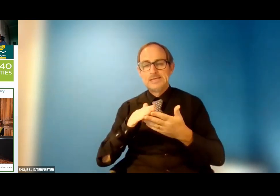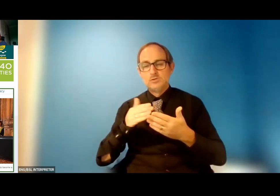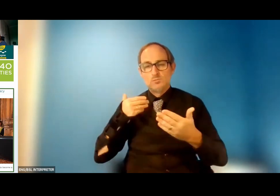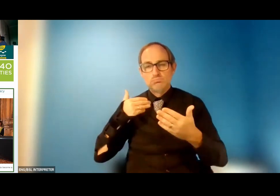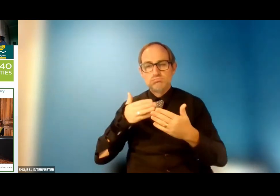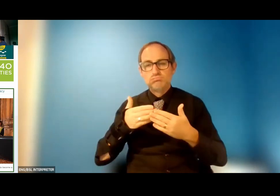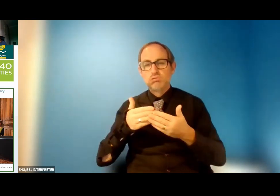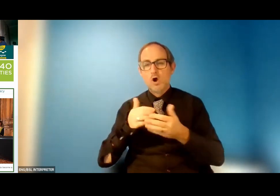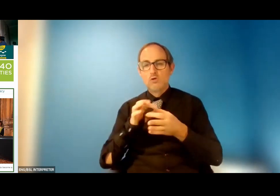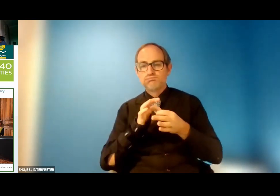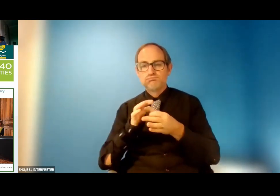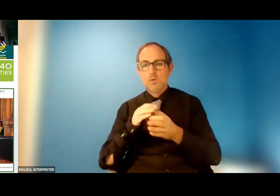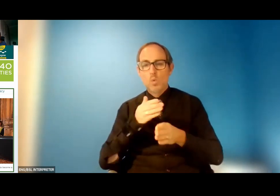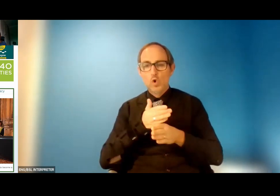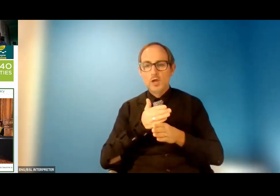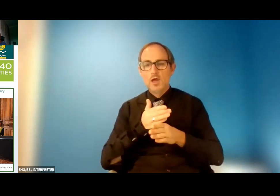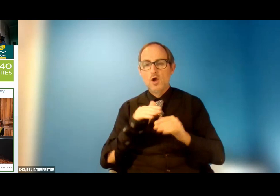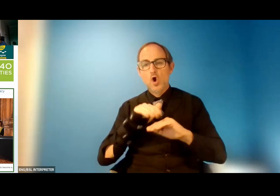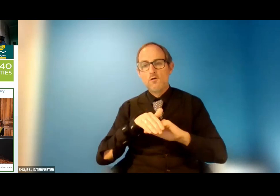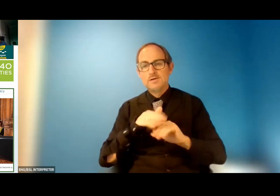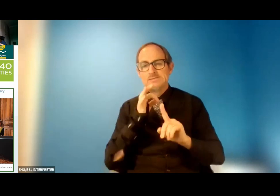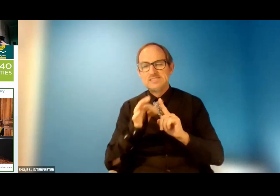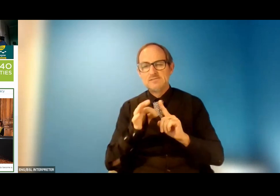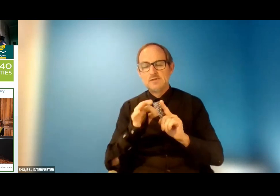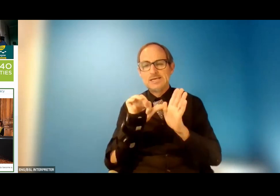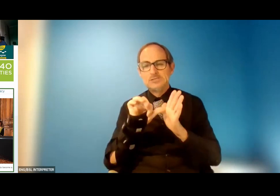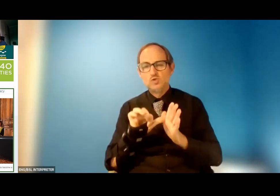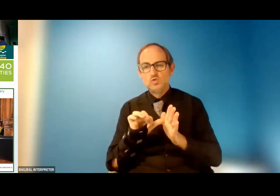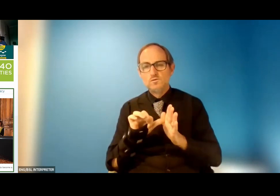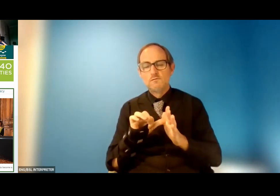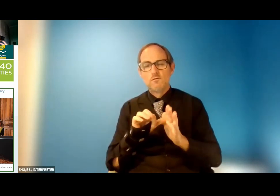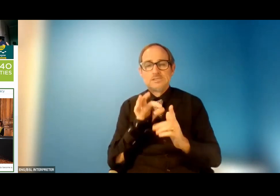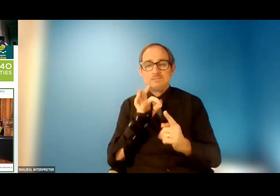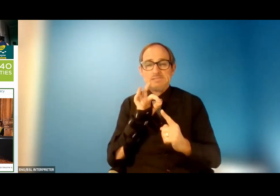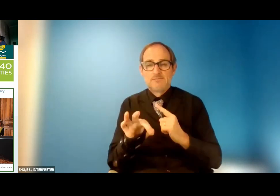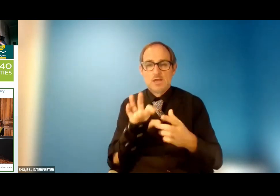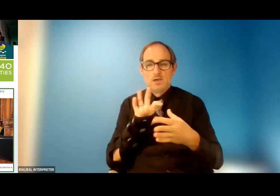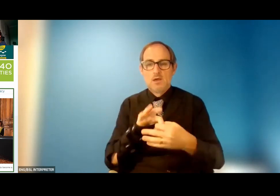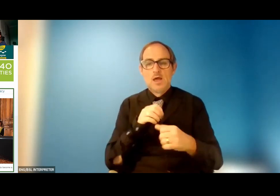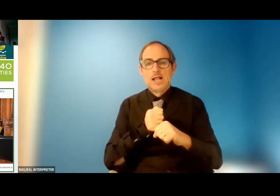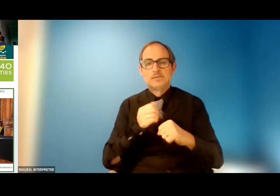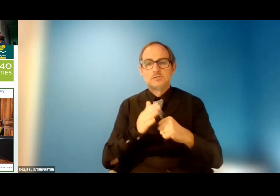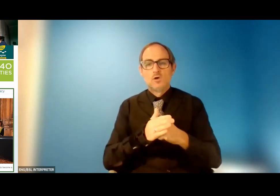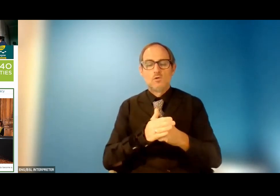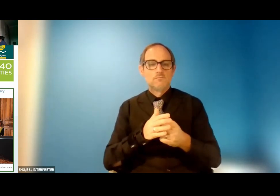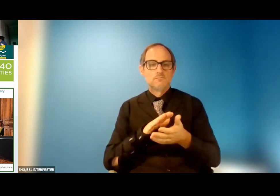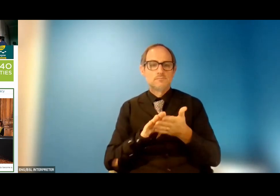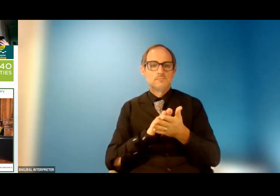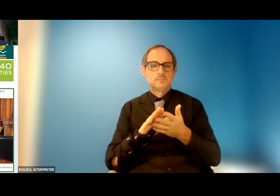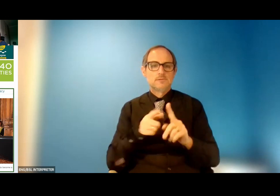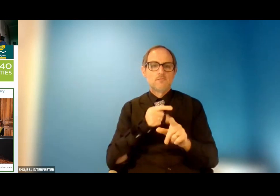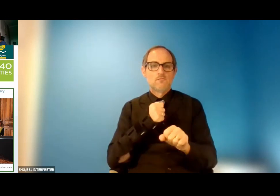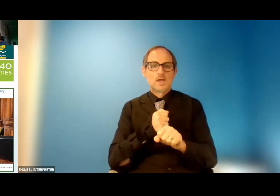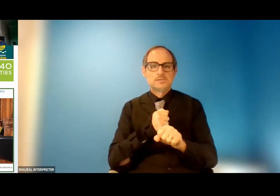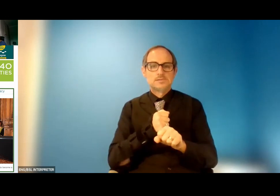issues and priorities that are specific to Glasgow, mainly with some focus on the